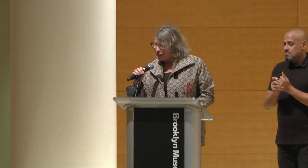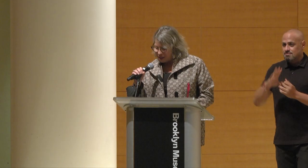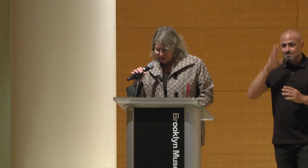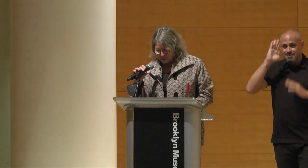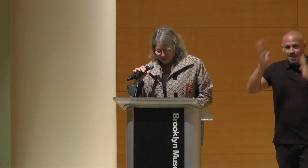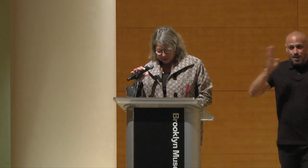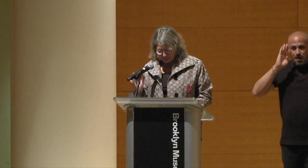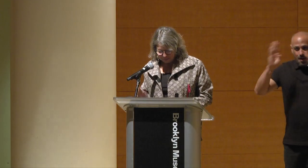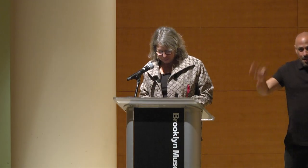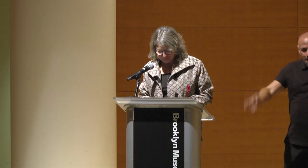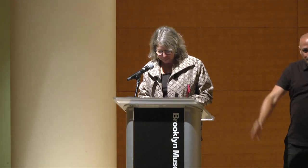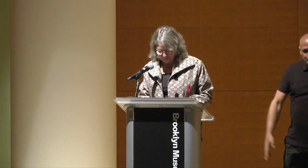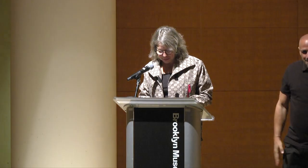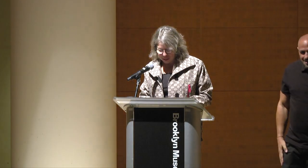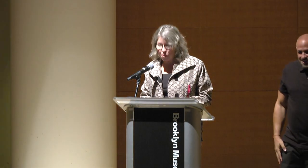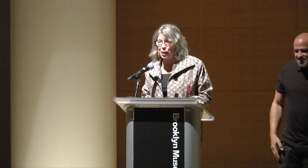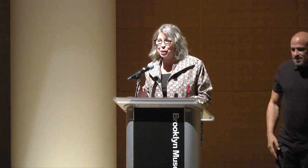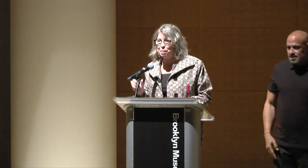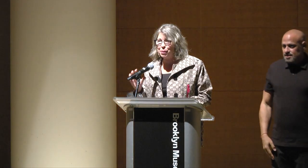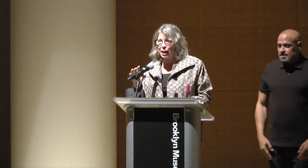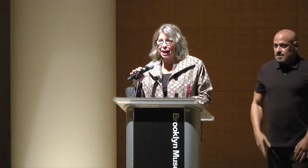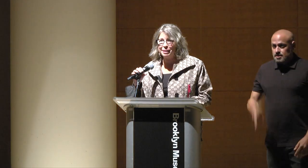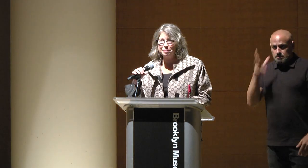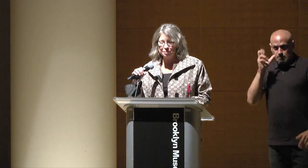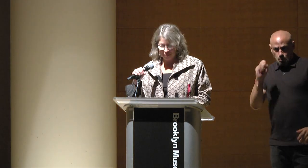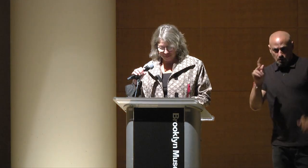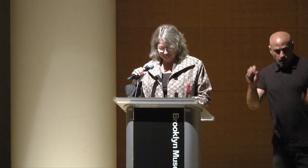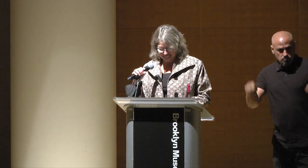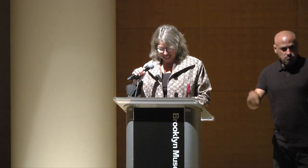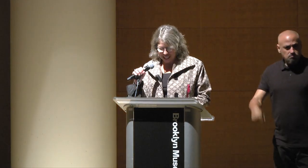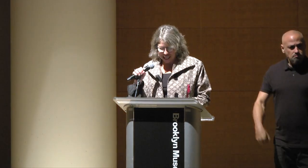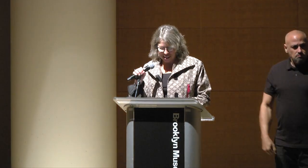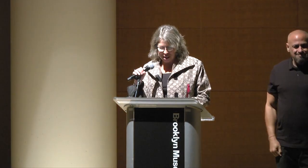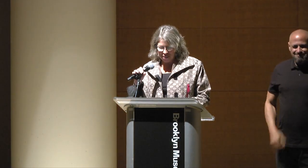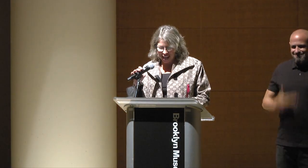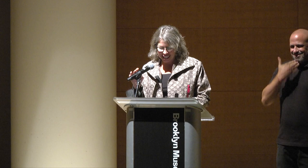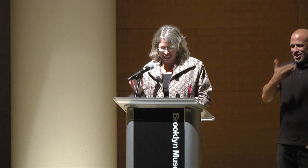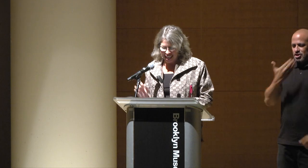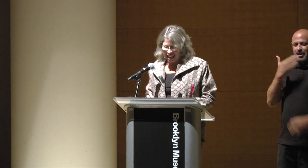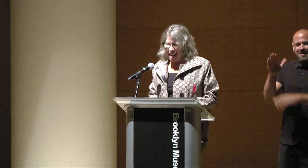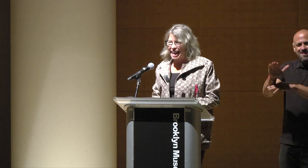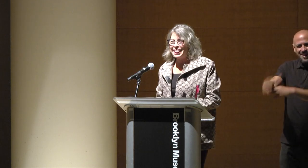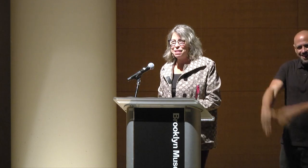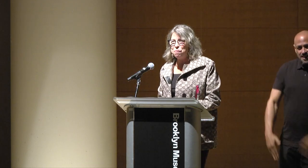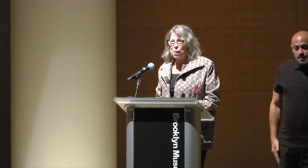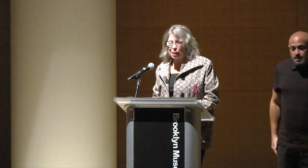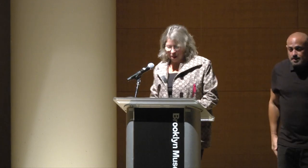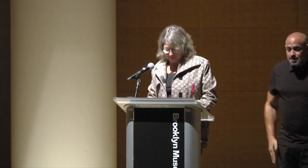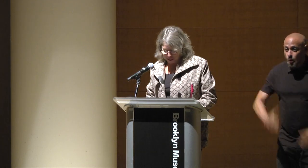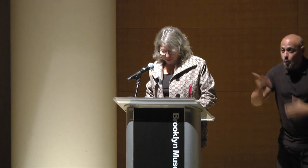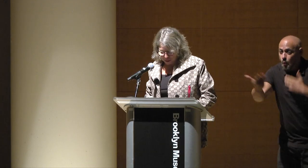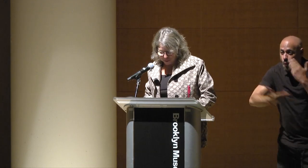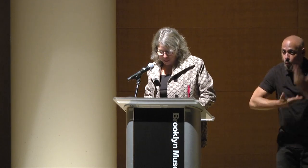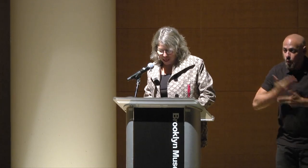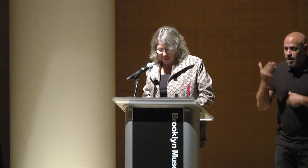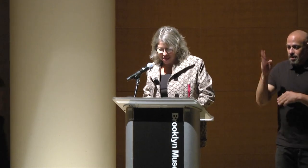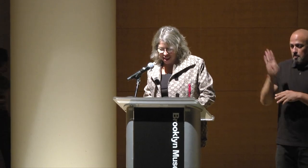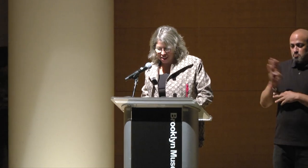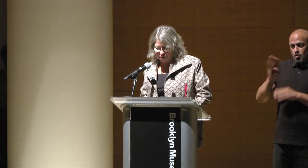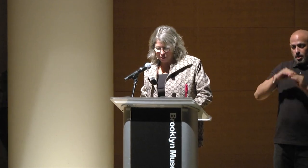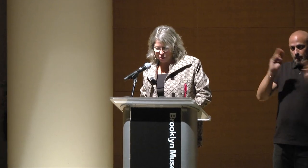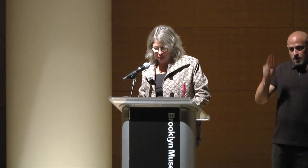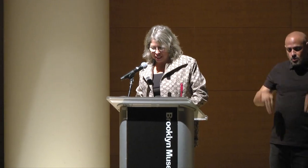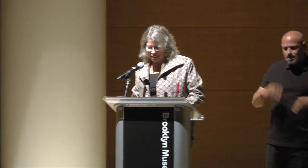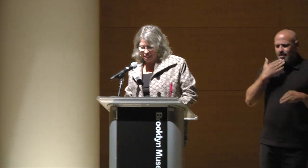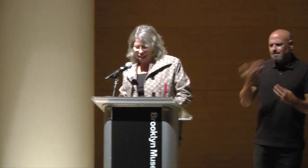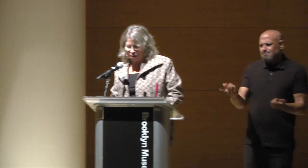Hello, hello. Can you all hear me okay? Good, good evening. And welcome to the Brooklyn Museum, and